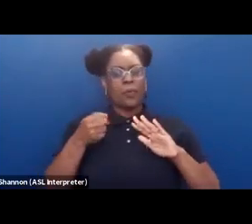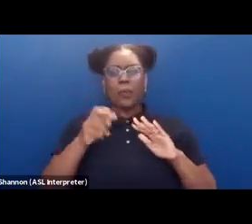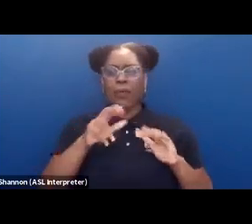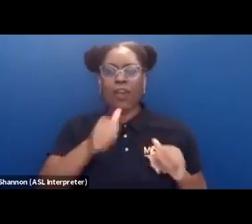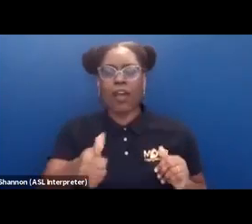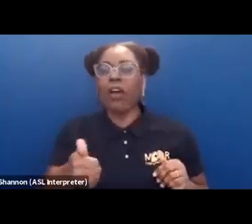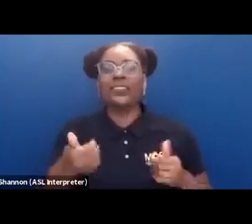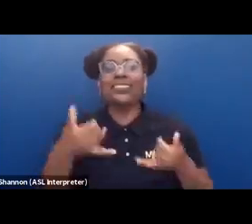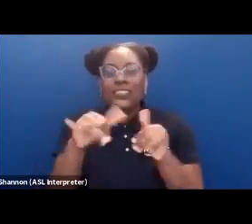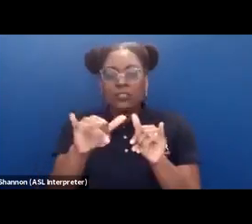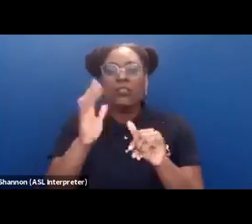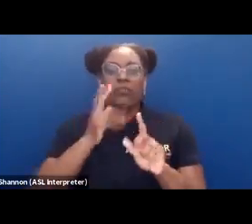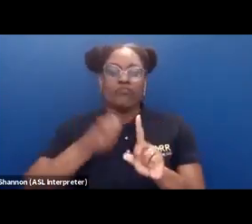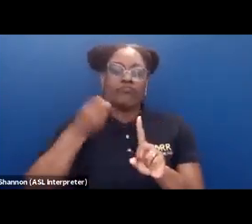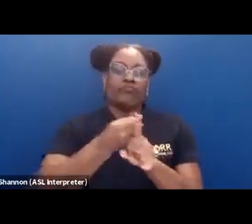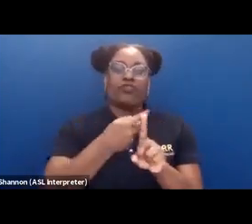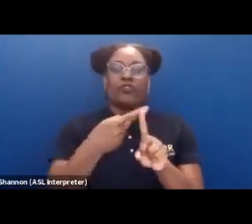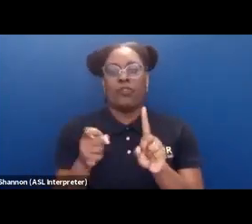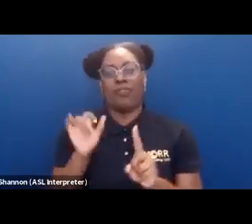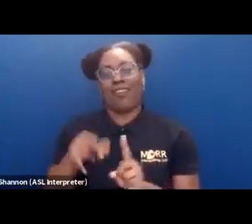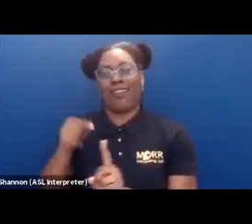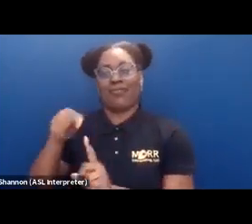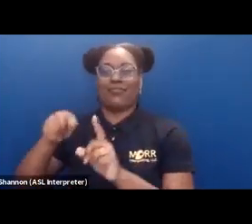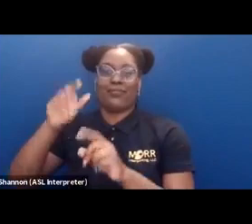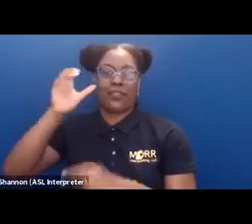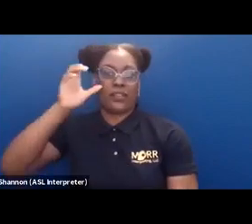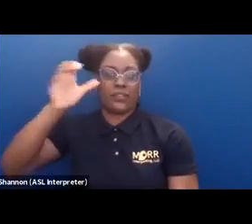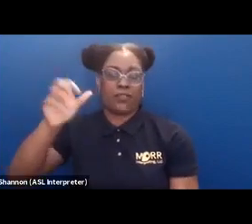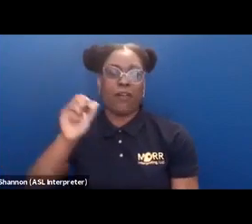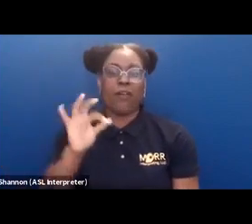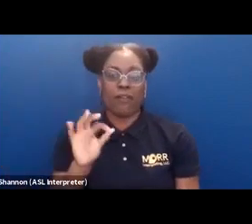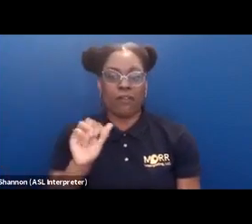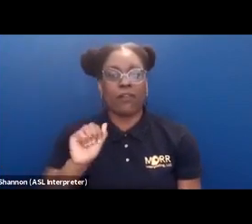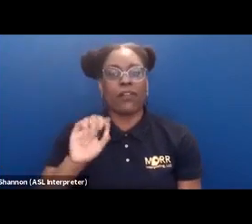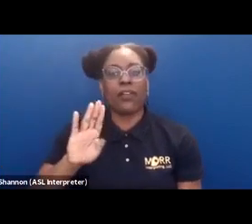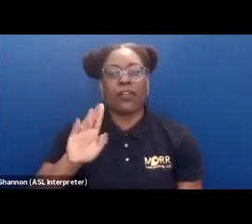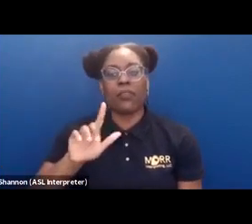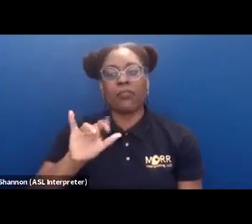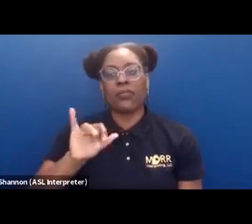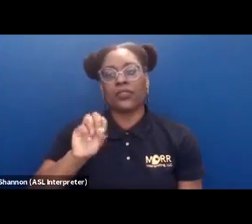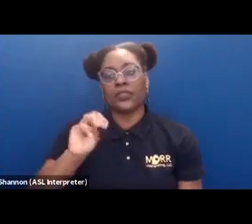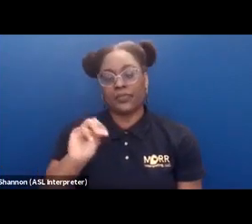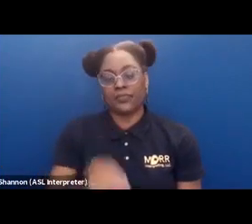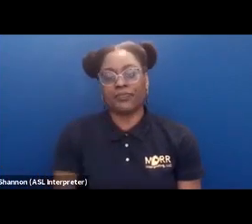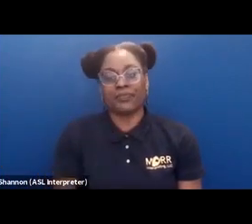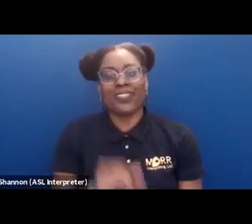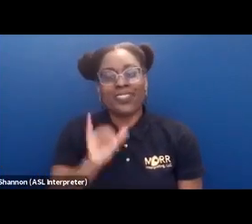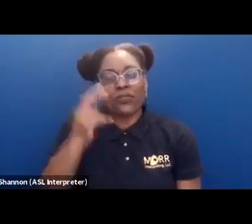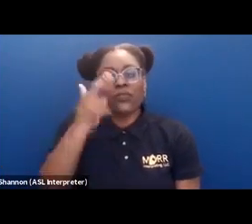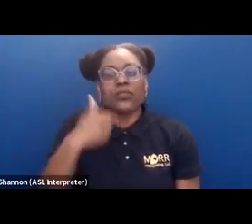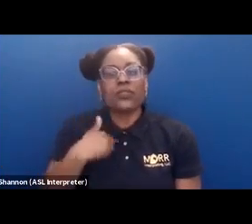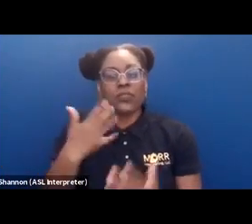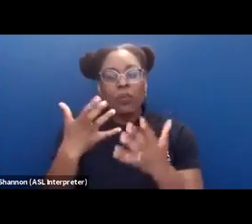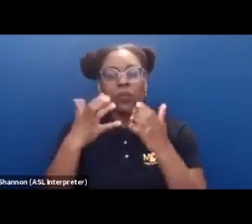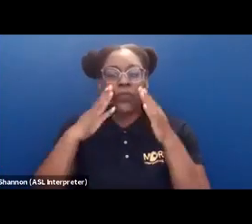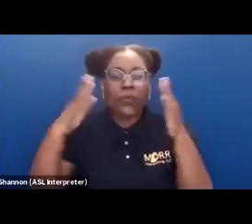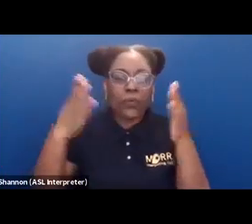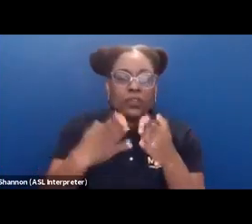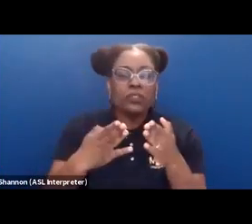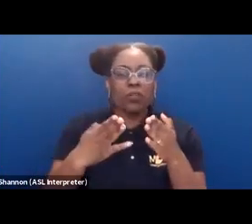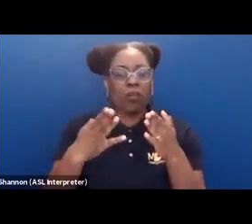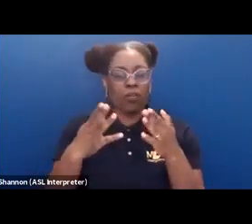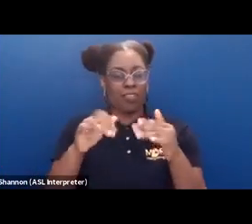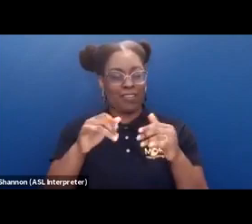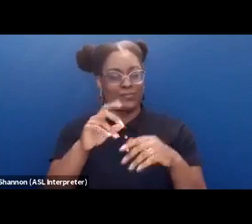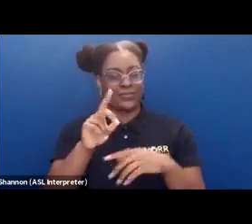this is the context in which I want to focus on disability justice. This is because white supremacist